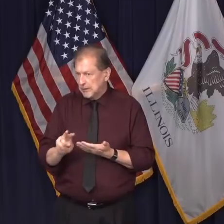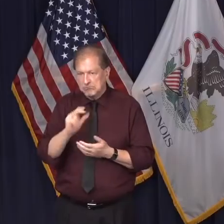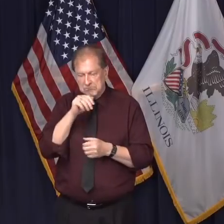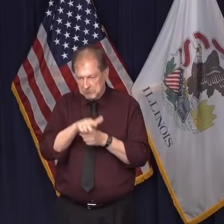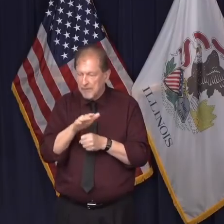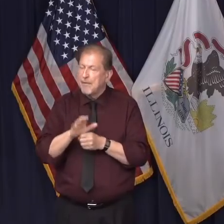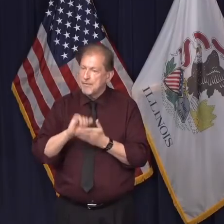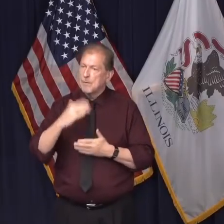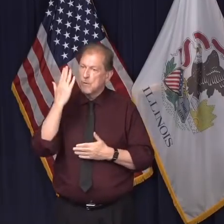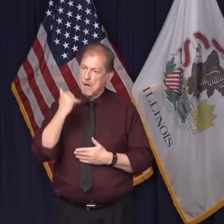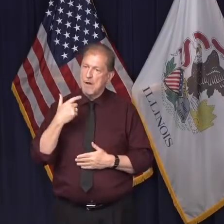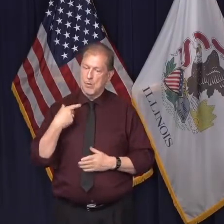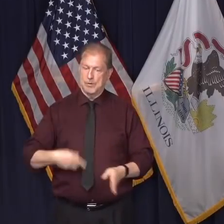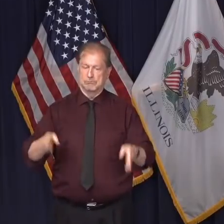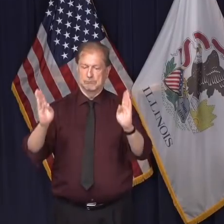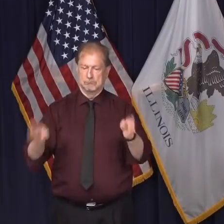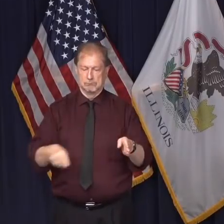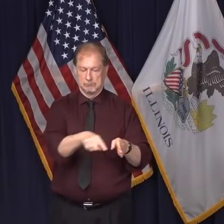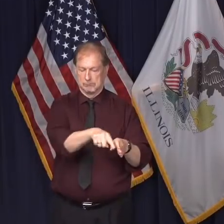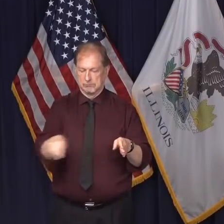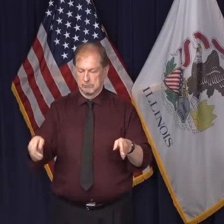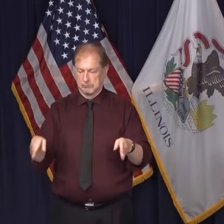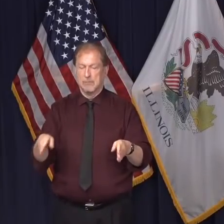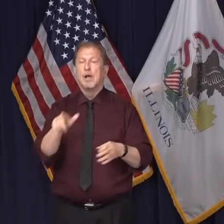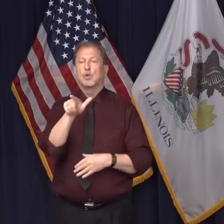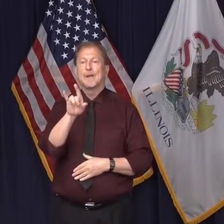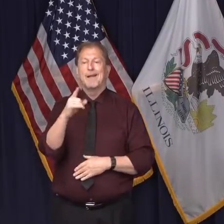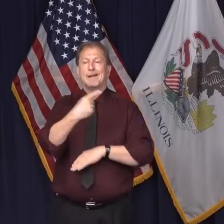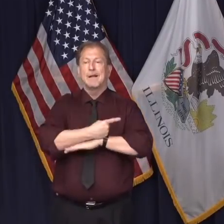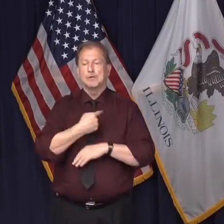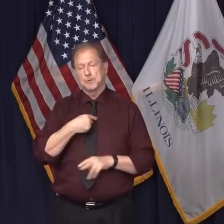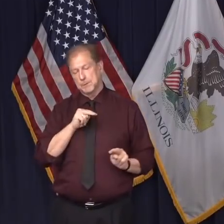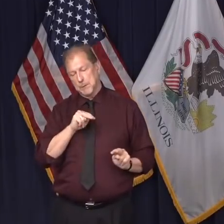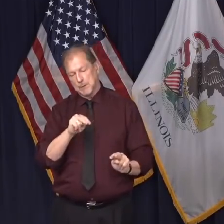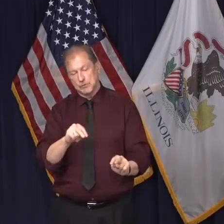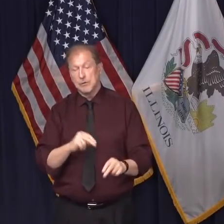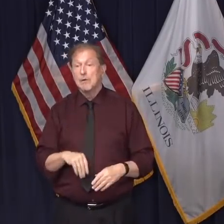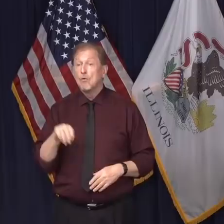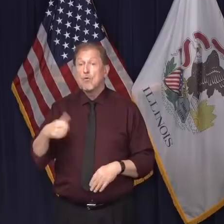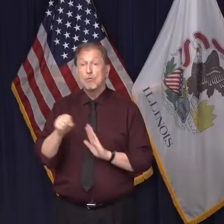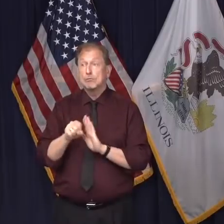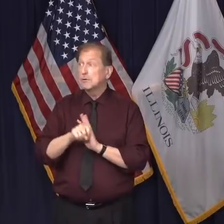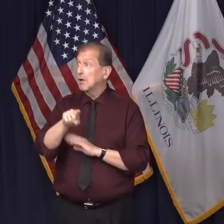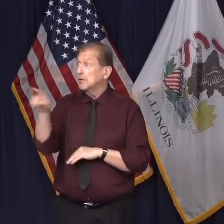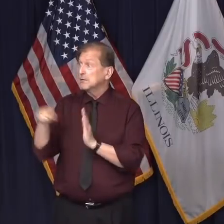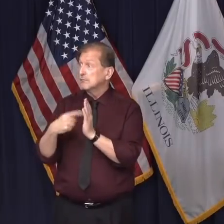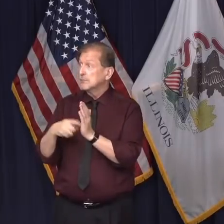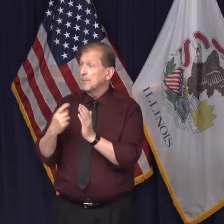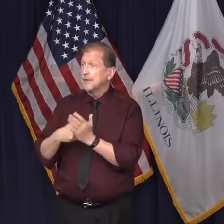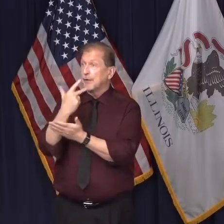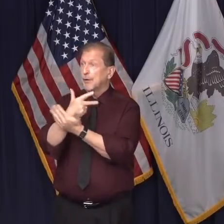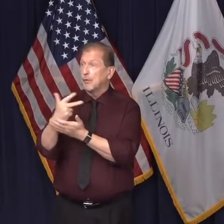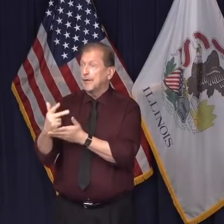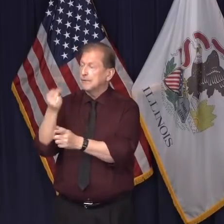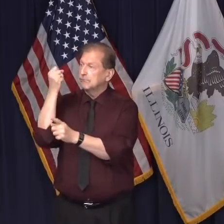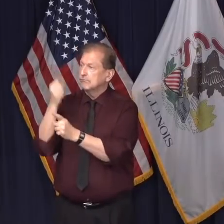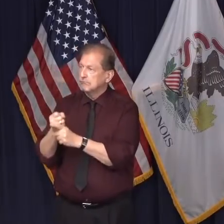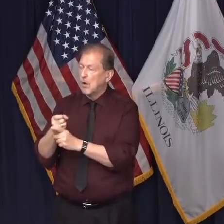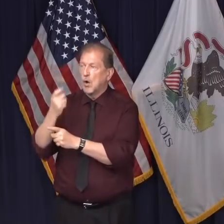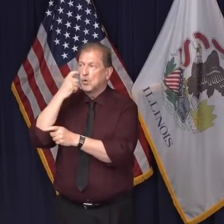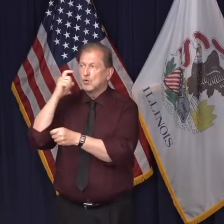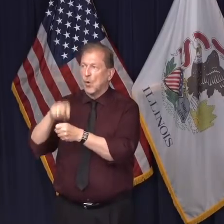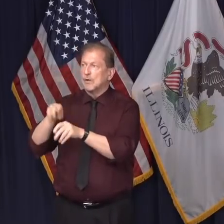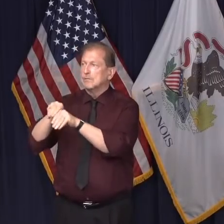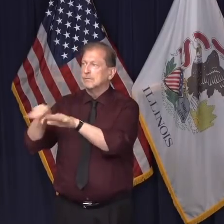see that in other states, it sometimes takes 3 weeks, even more, before you really start to see the